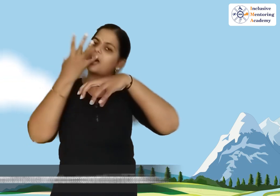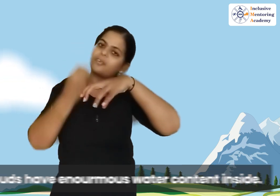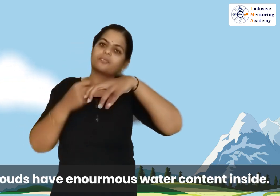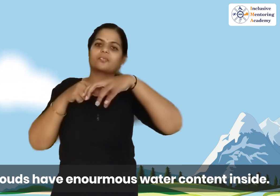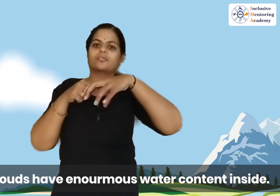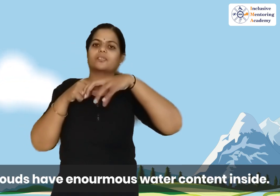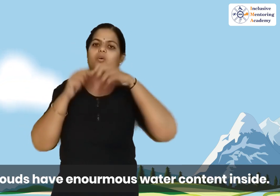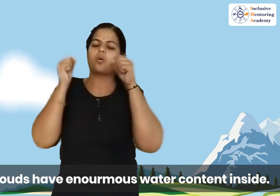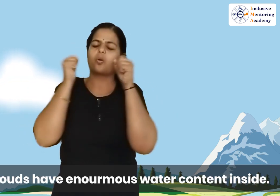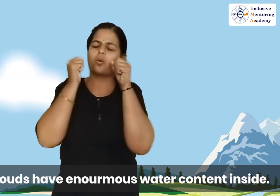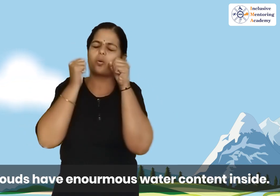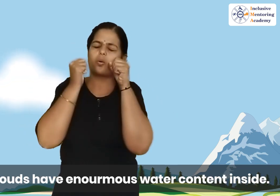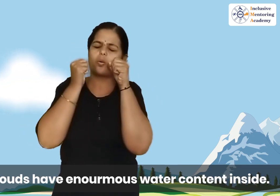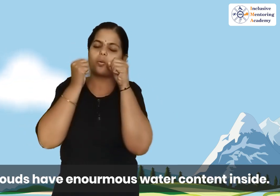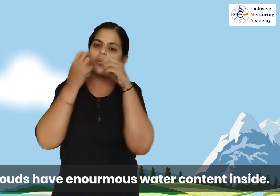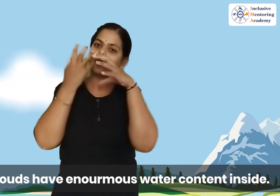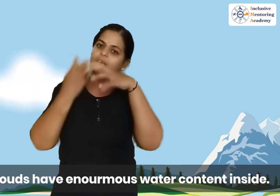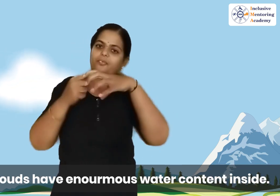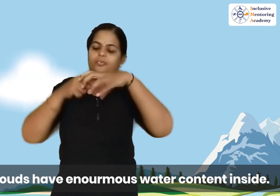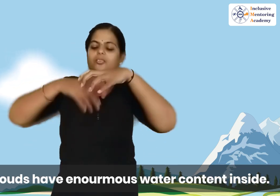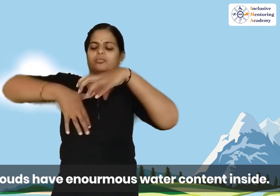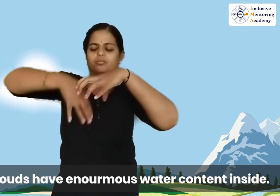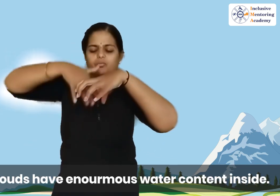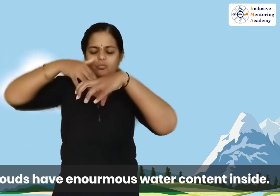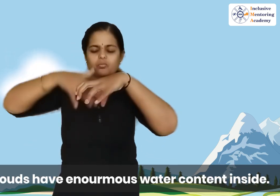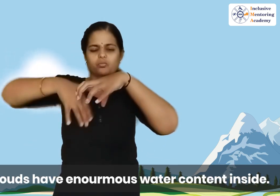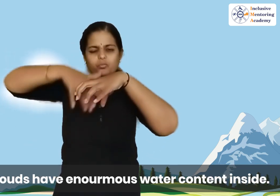These clouds have enormous water content inside.